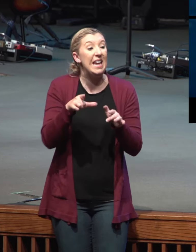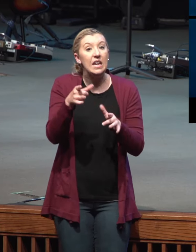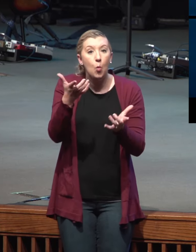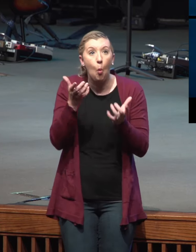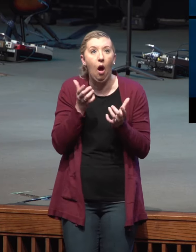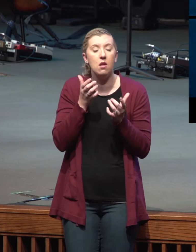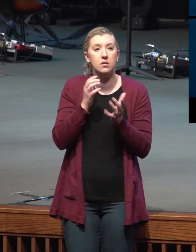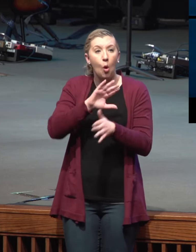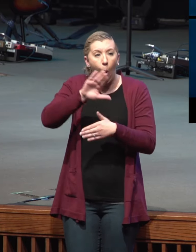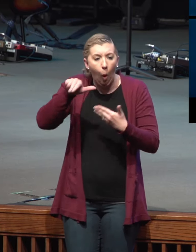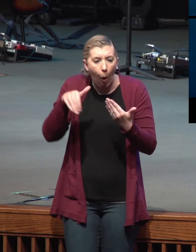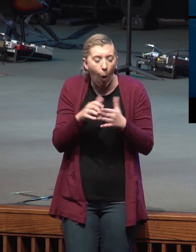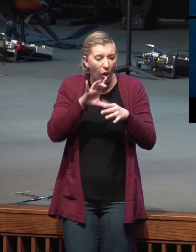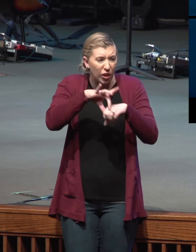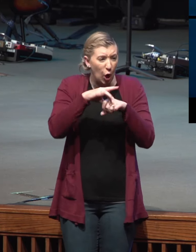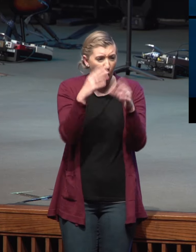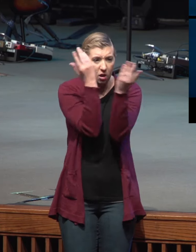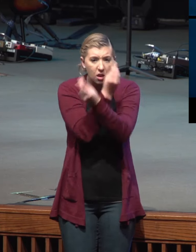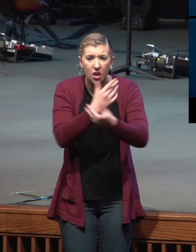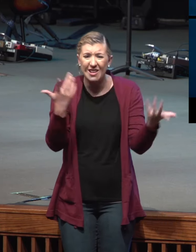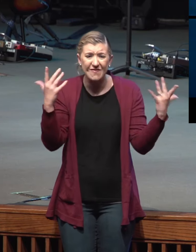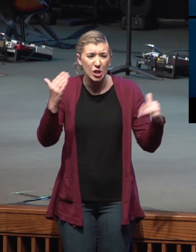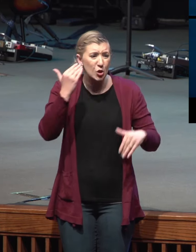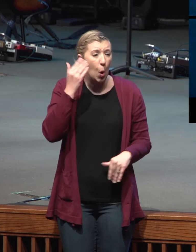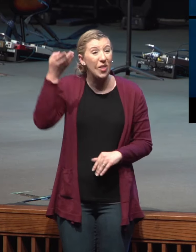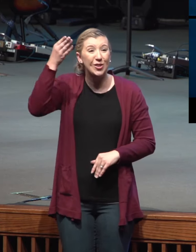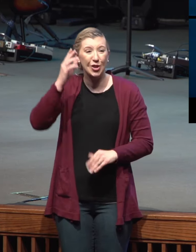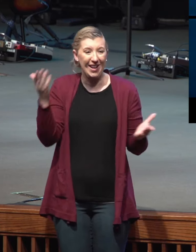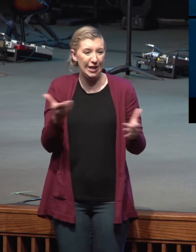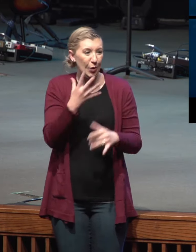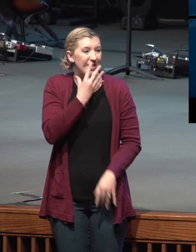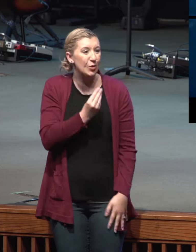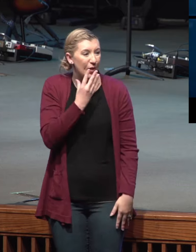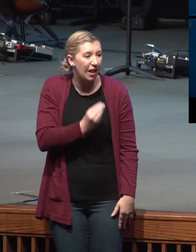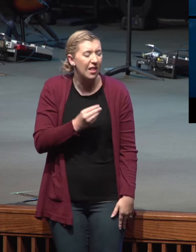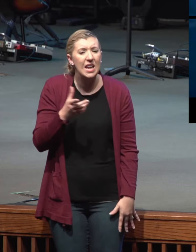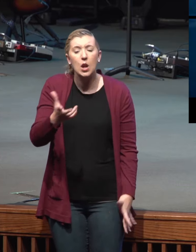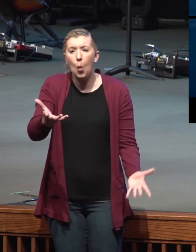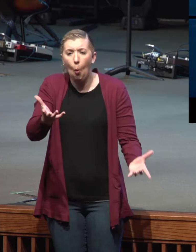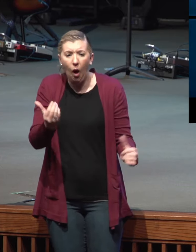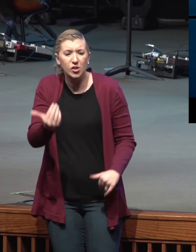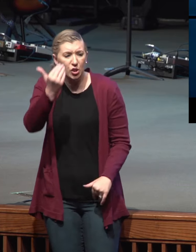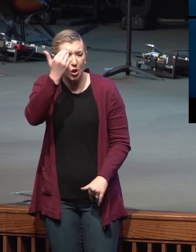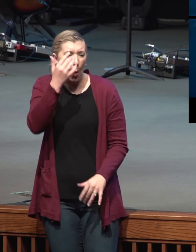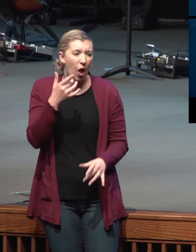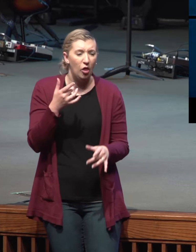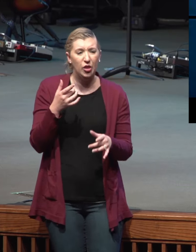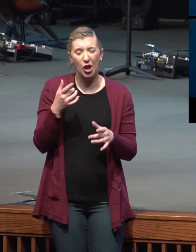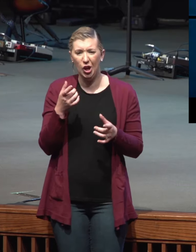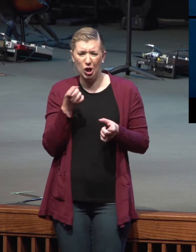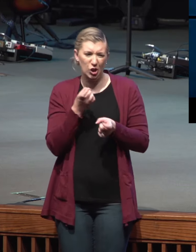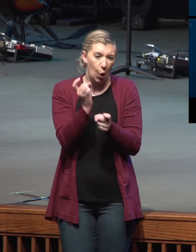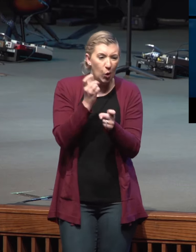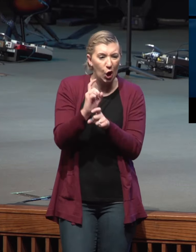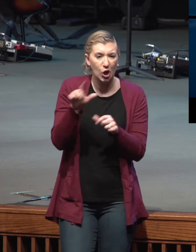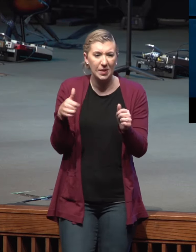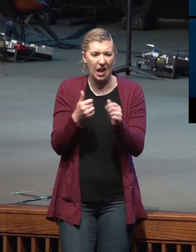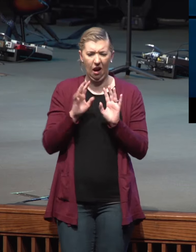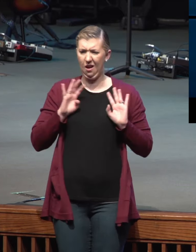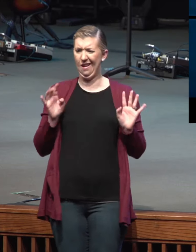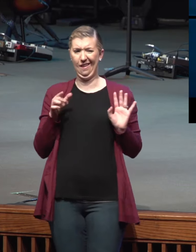wants all the earth to know that there is a God in Israel. He wants all the jokers standing behind him that